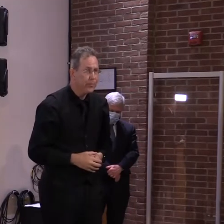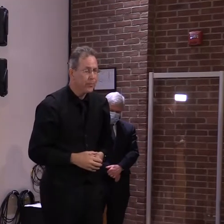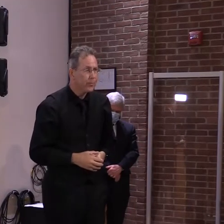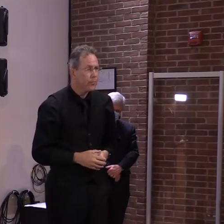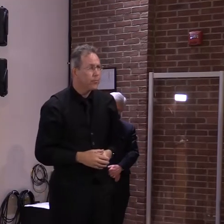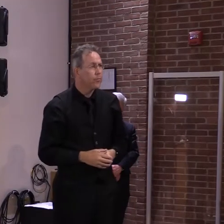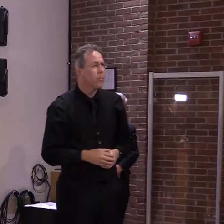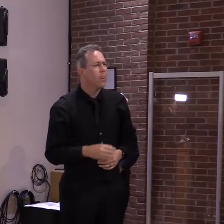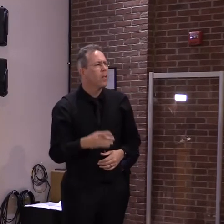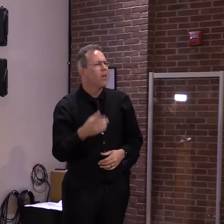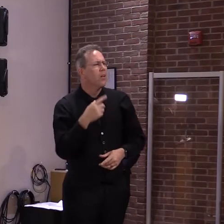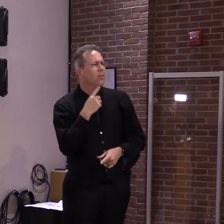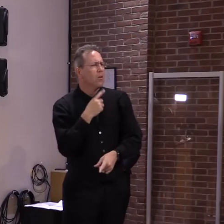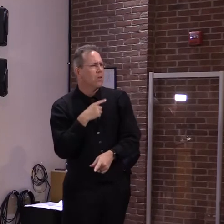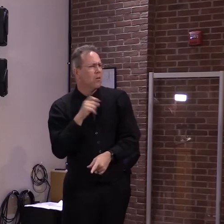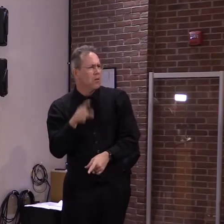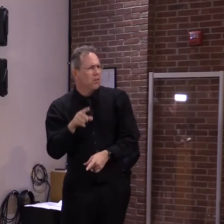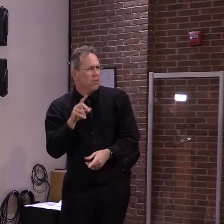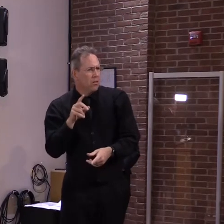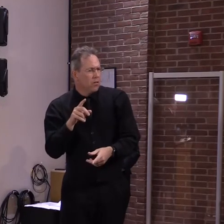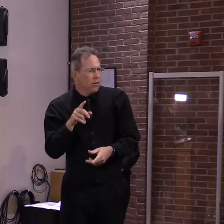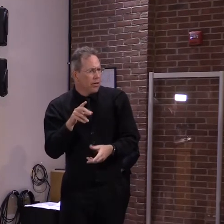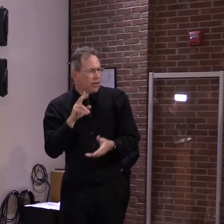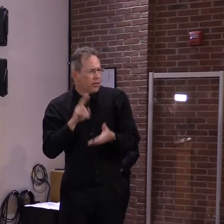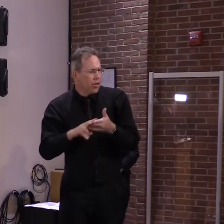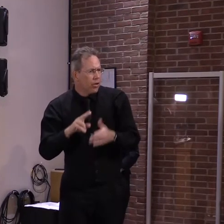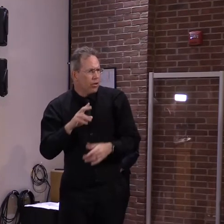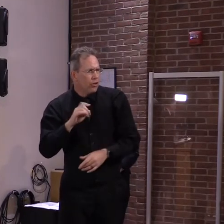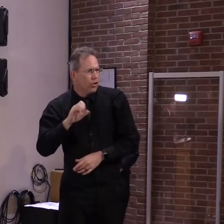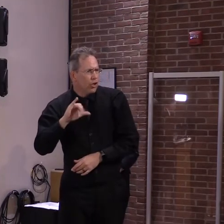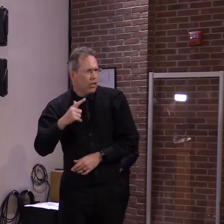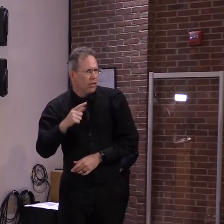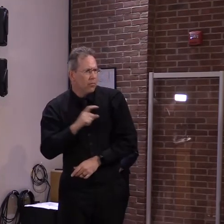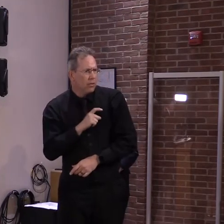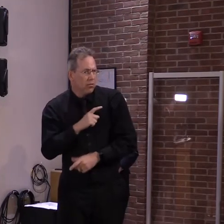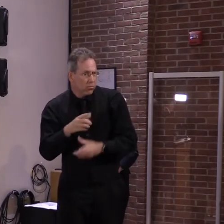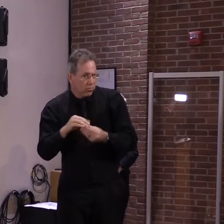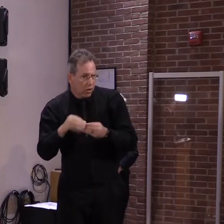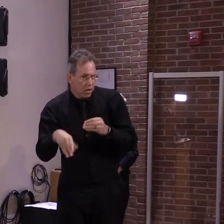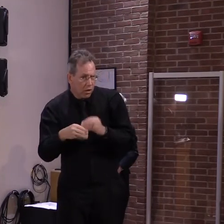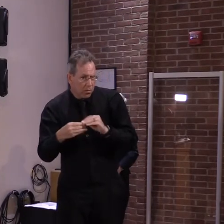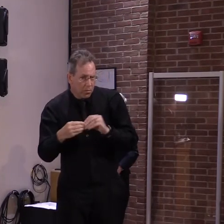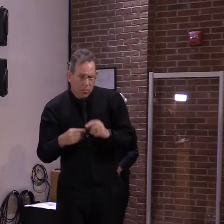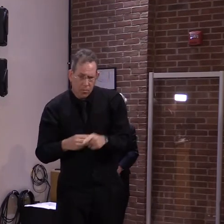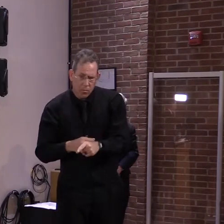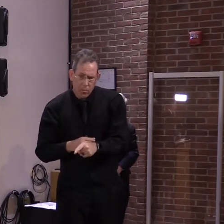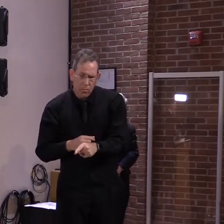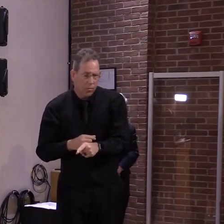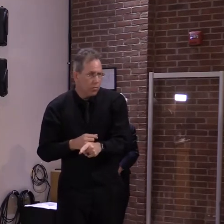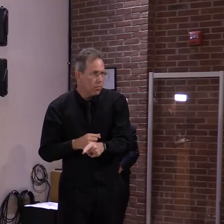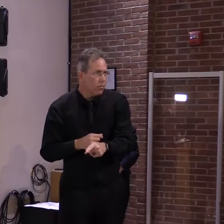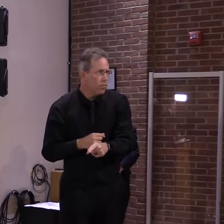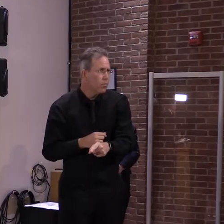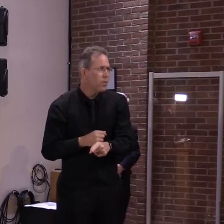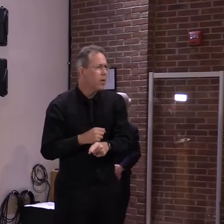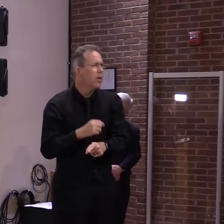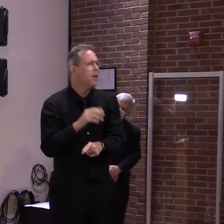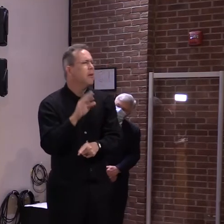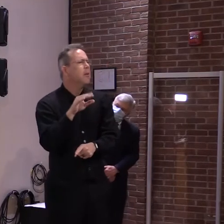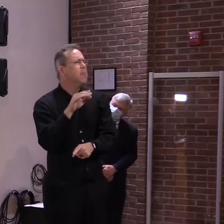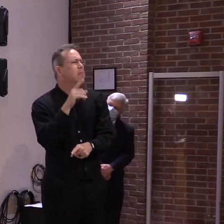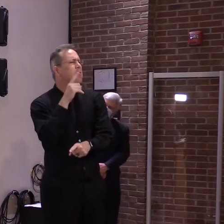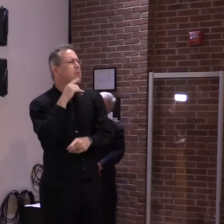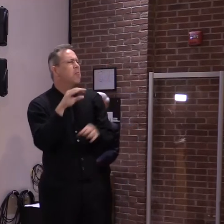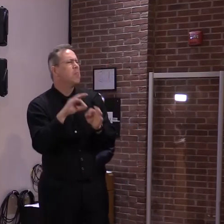important for you and the media to understand this Vermont Forward plan and to describe it so that